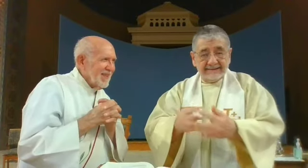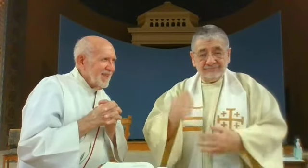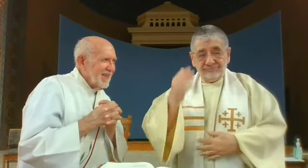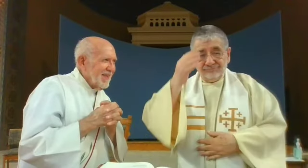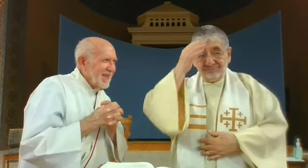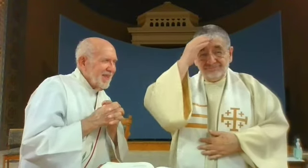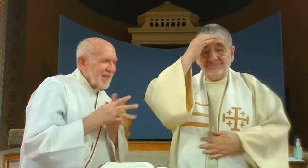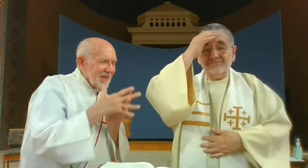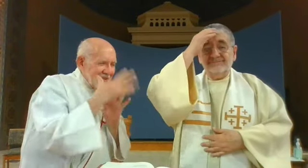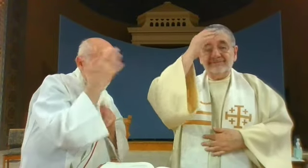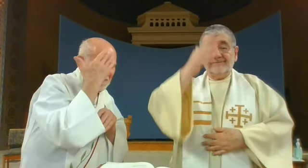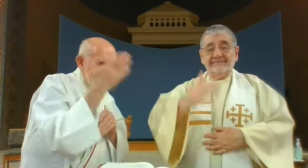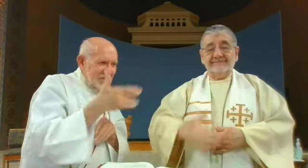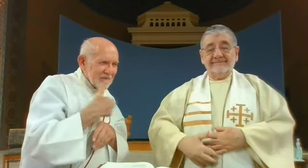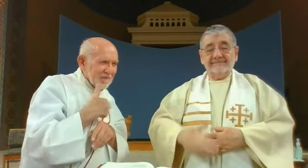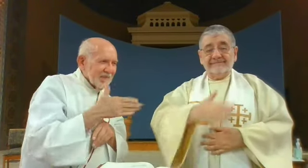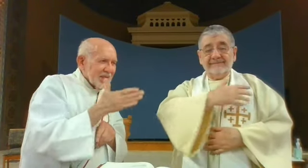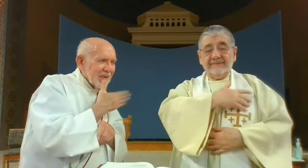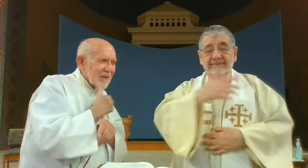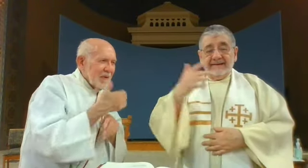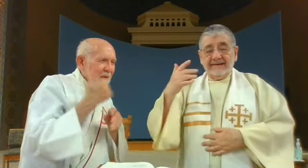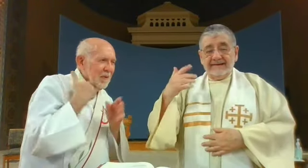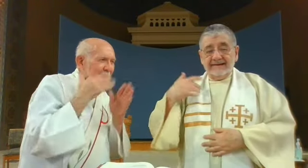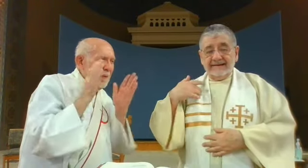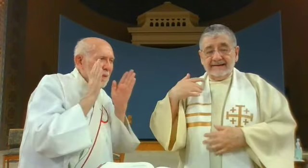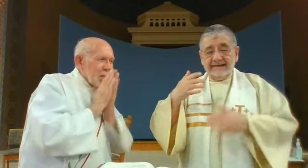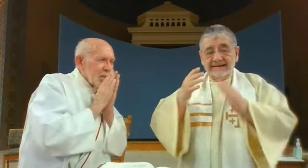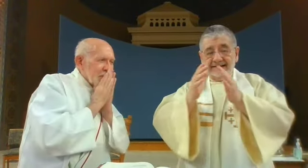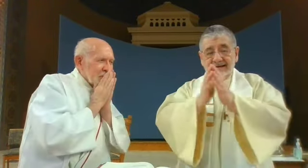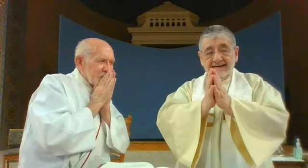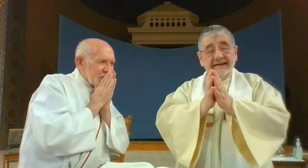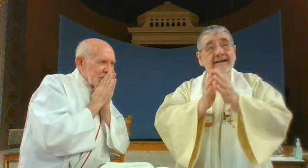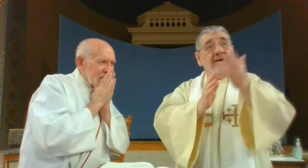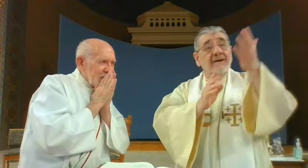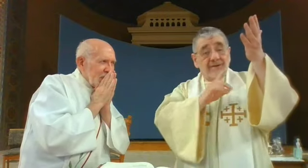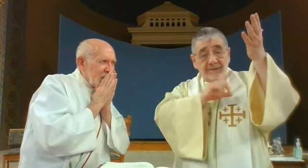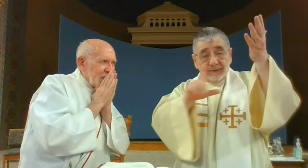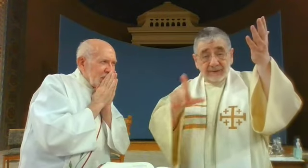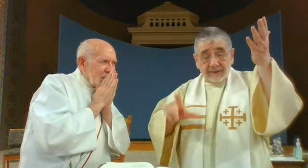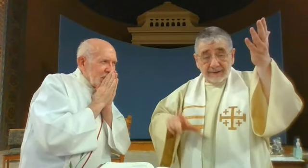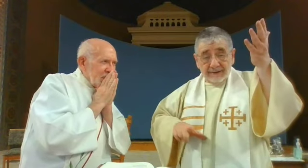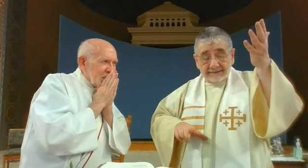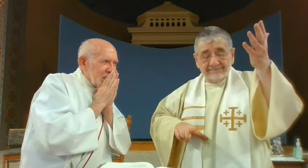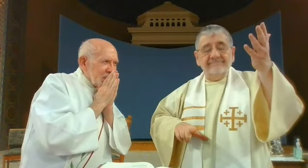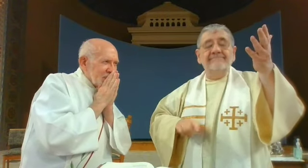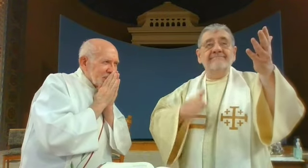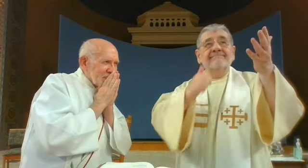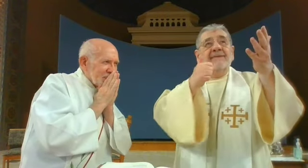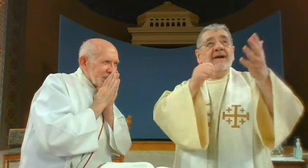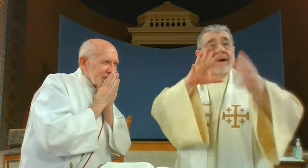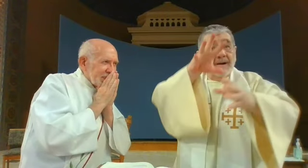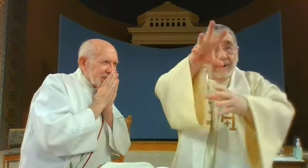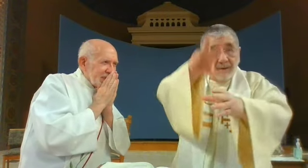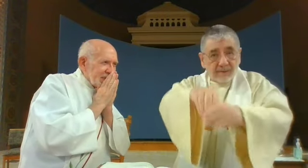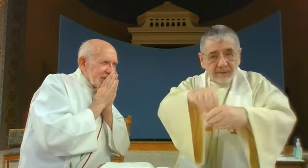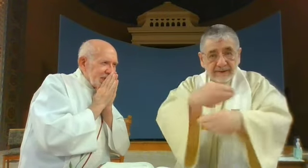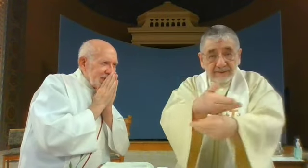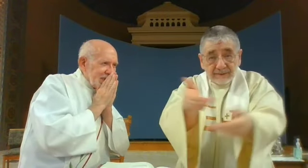We begin in the name of the Father, the Son, and the Holy Spirit. Amen. The Lord be with